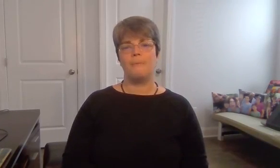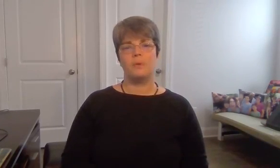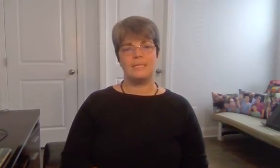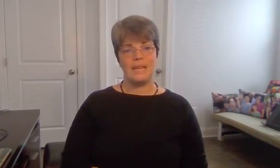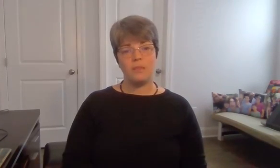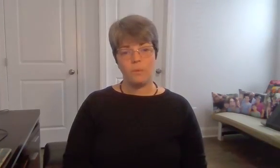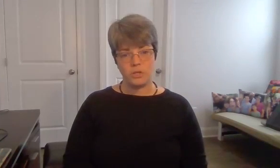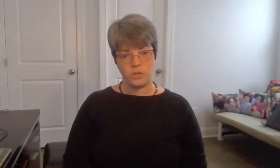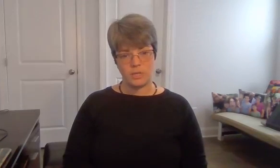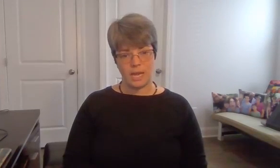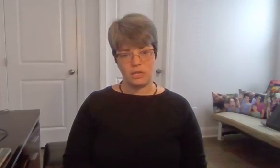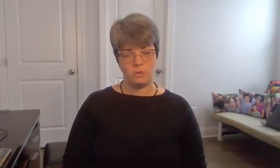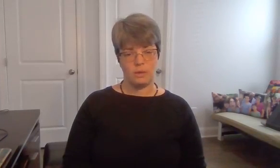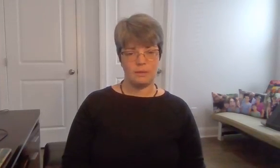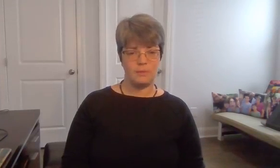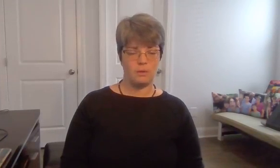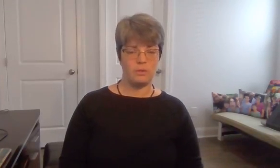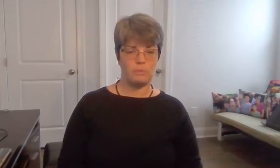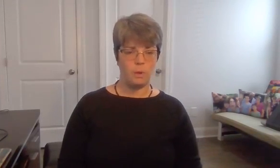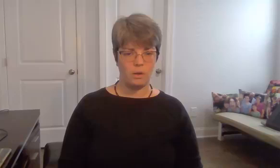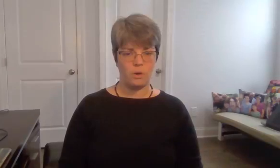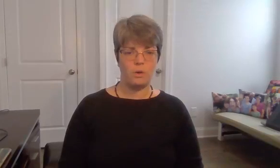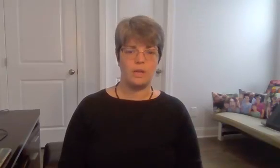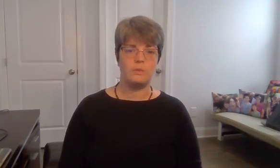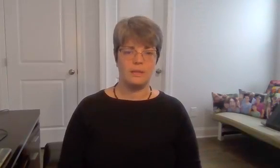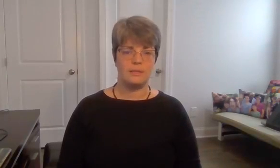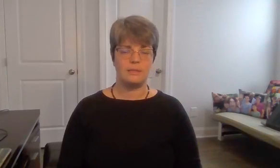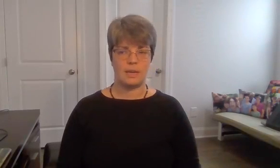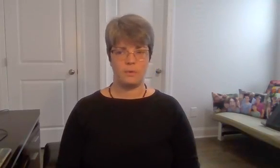want to say the word as you sign because you want them to learn the spoken word as well as the signed